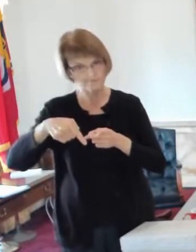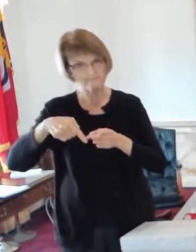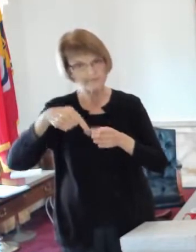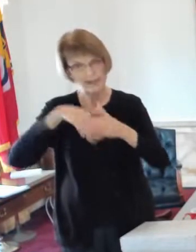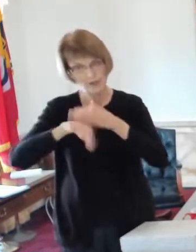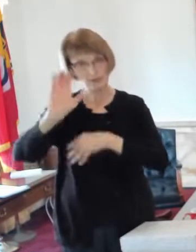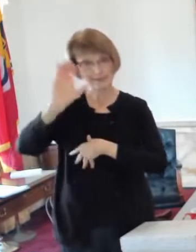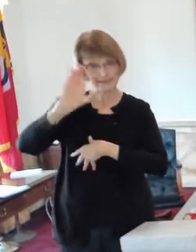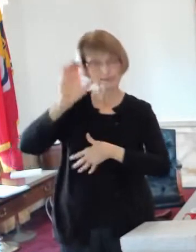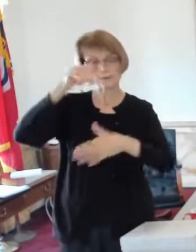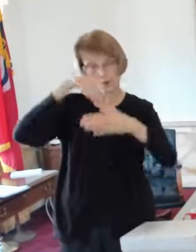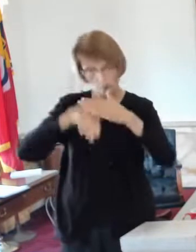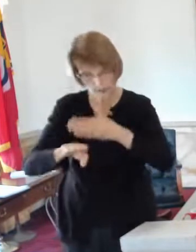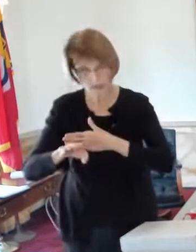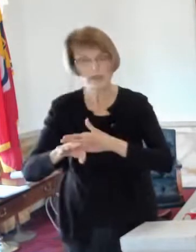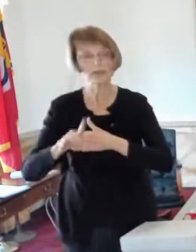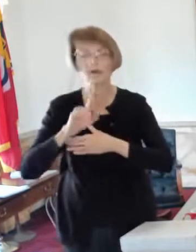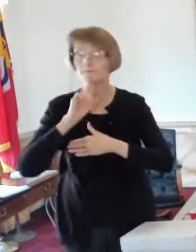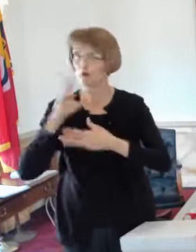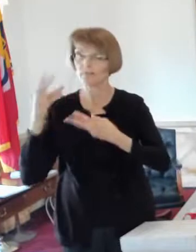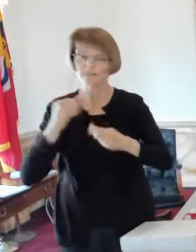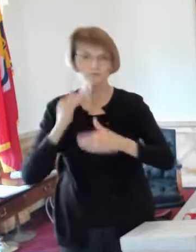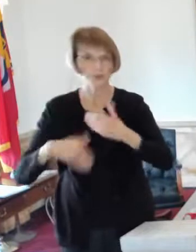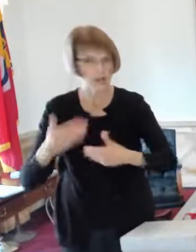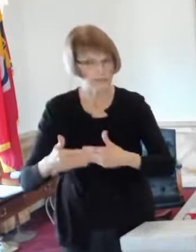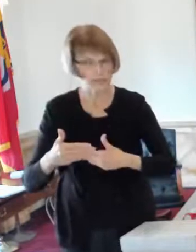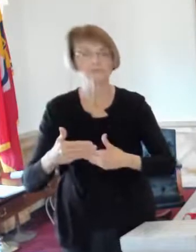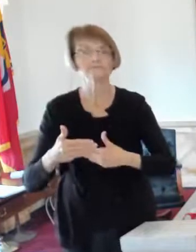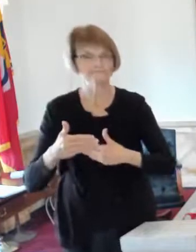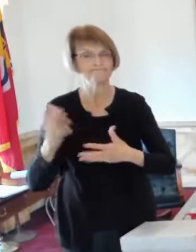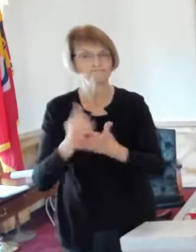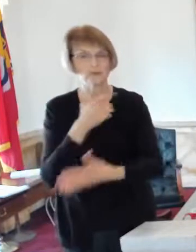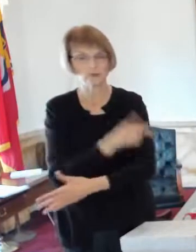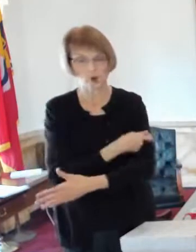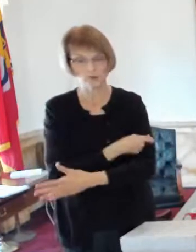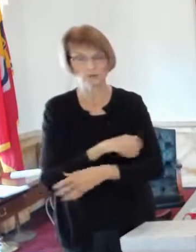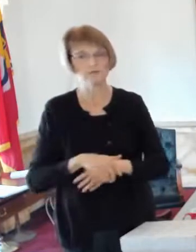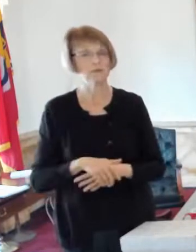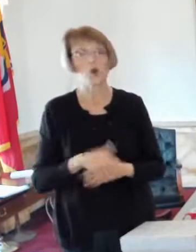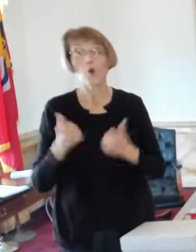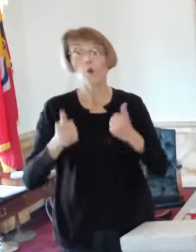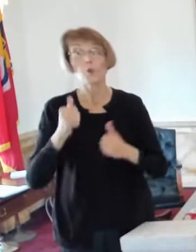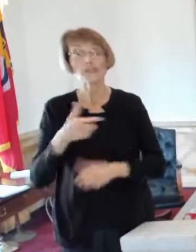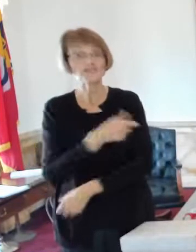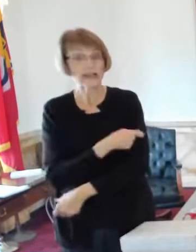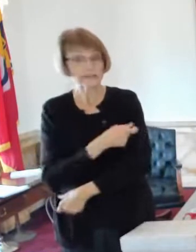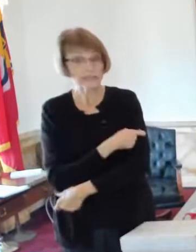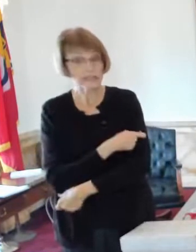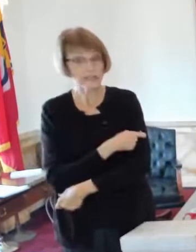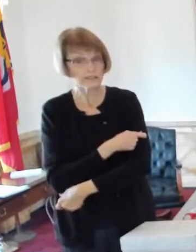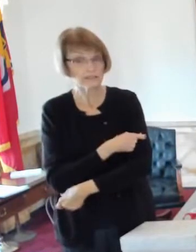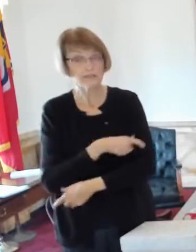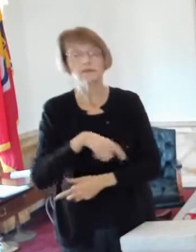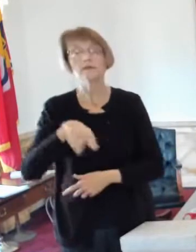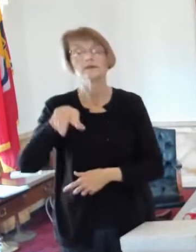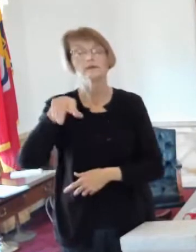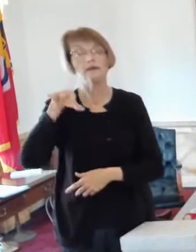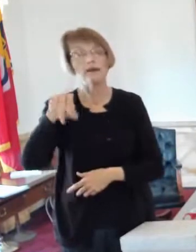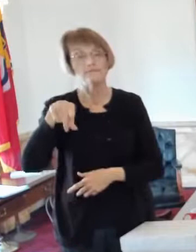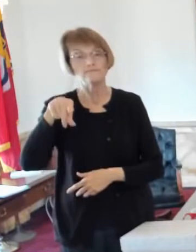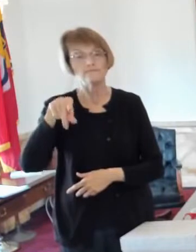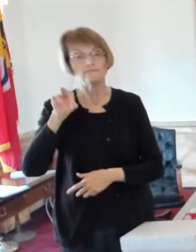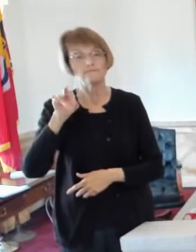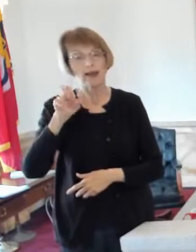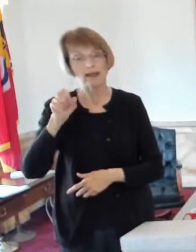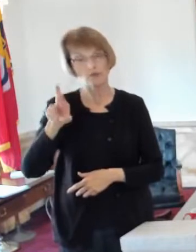and get your first dose. They are giving Pfizer at the FEMA site, and they have, this number's a day old,